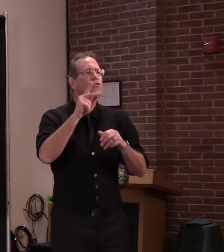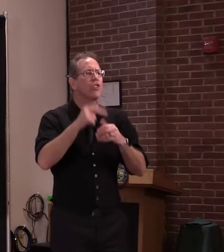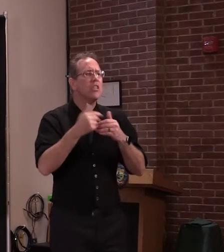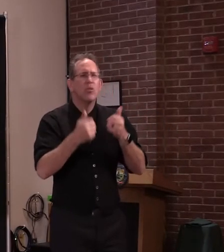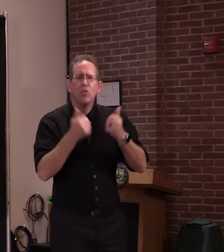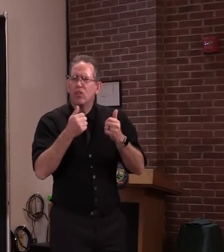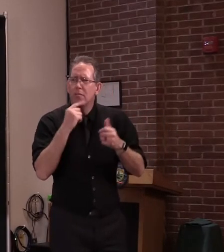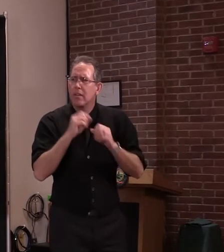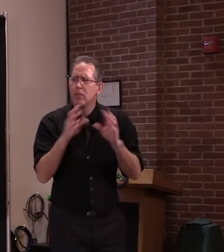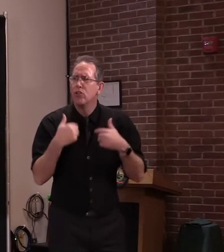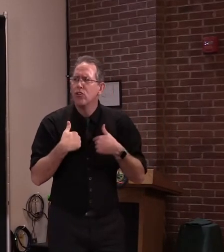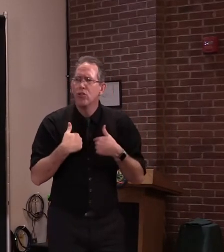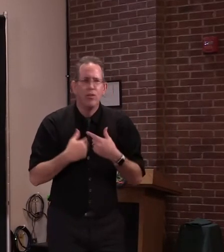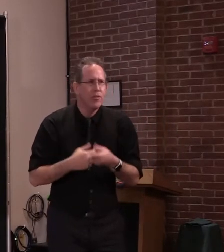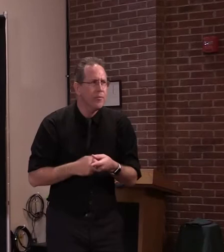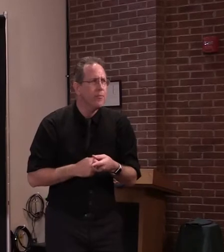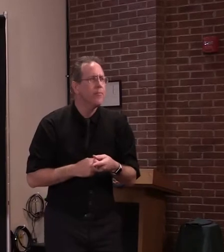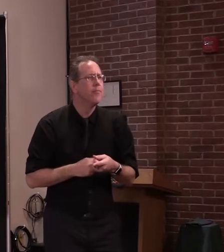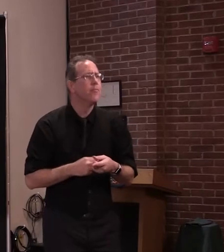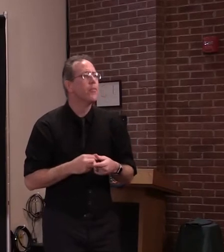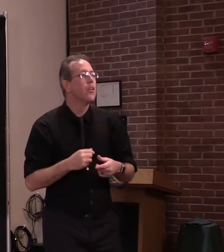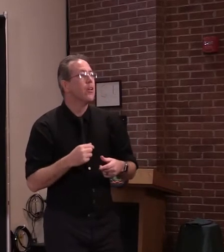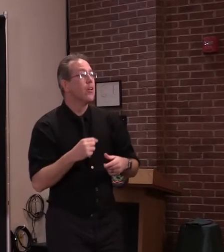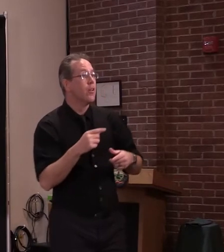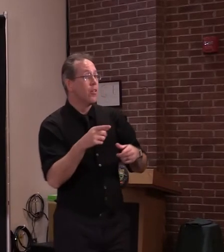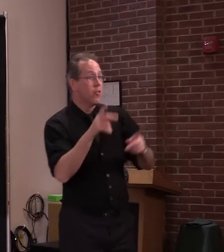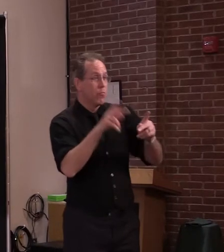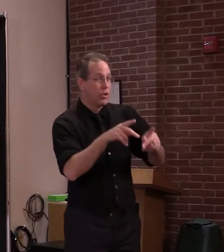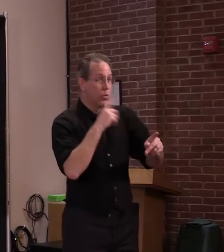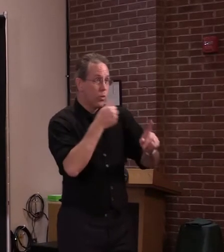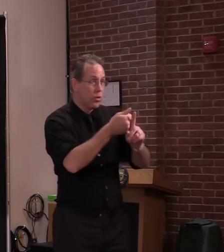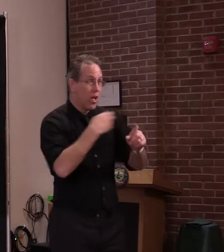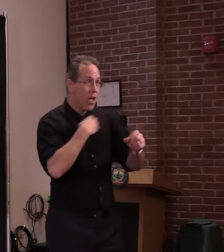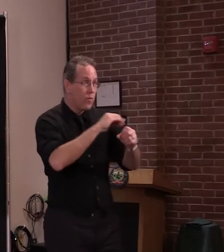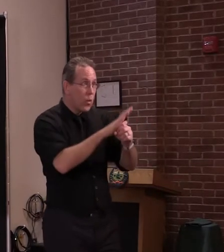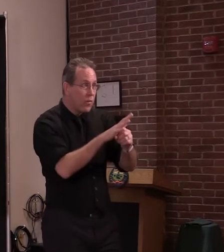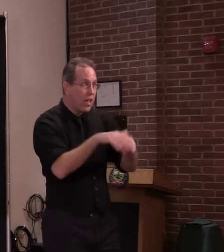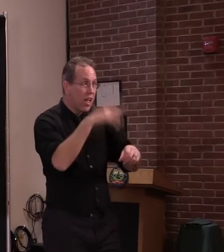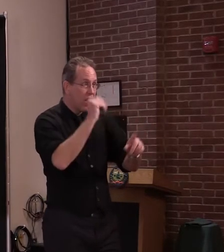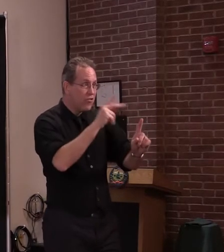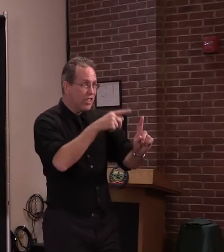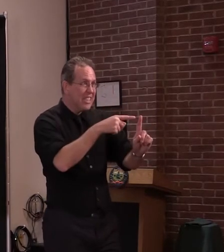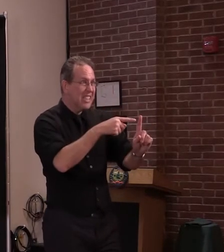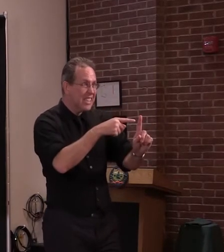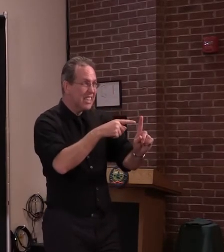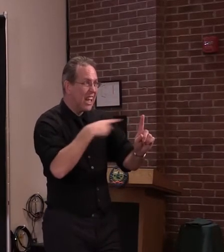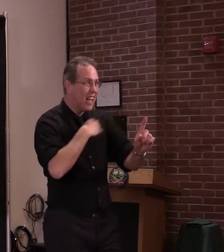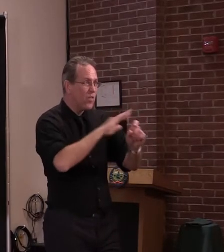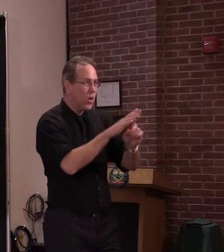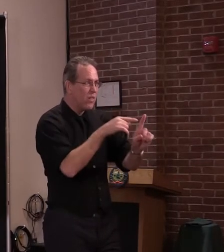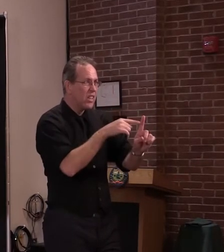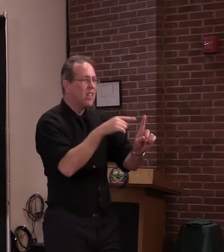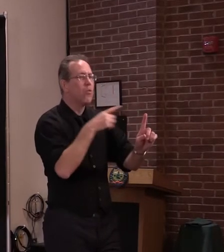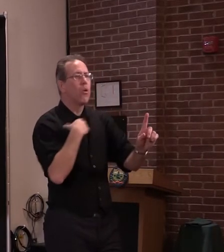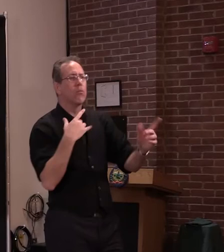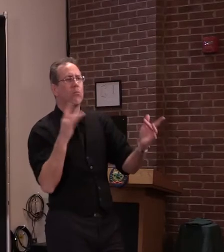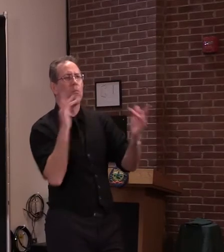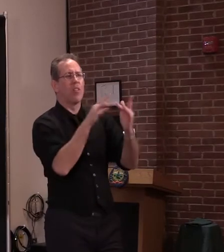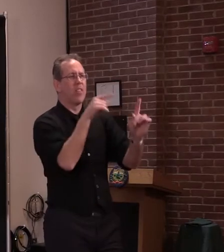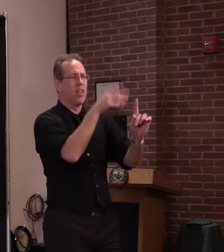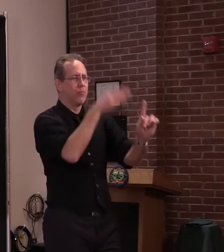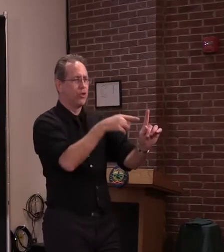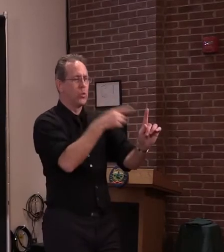That's correct. We can only reach out to people for whom we have a positive result. Okay. Okay, thank